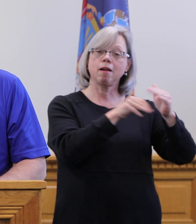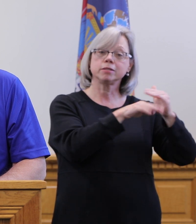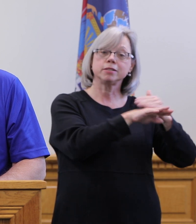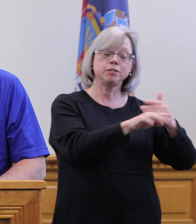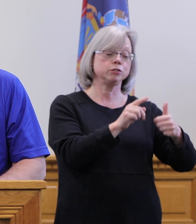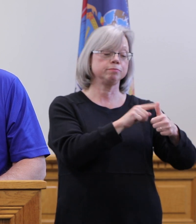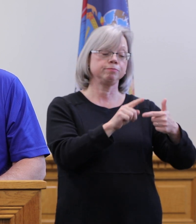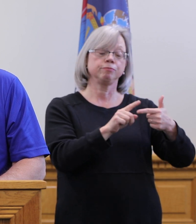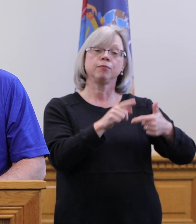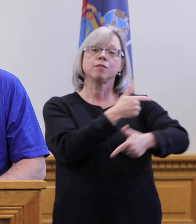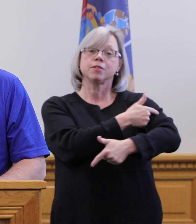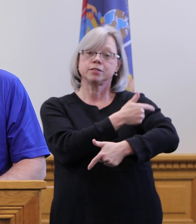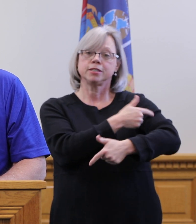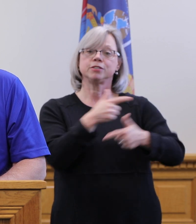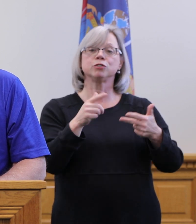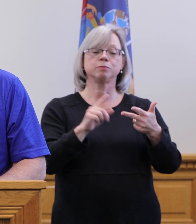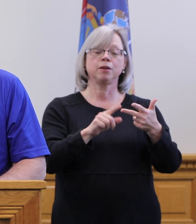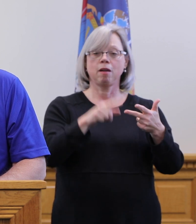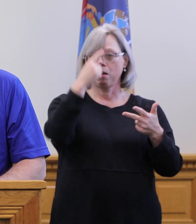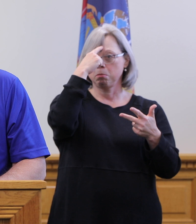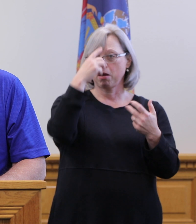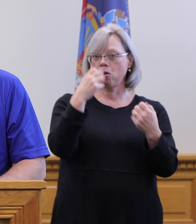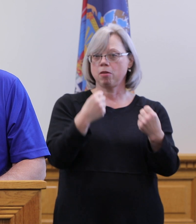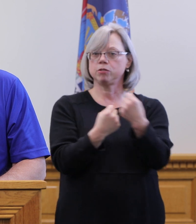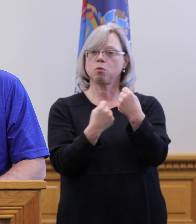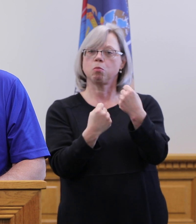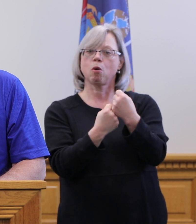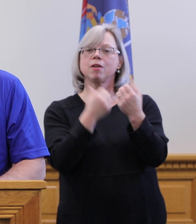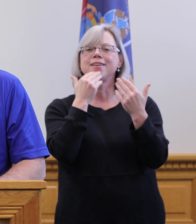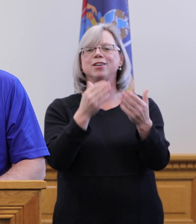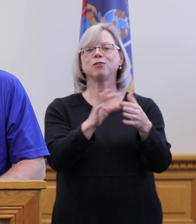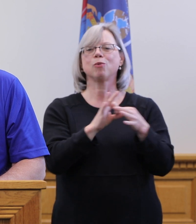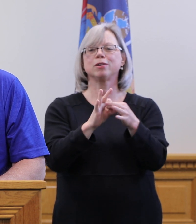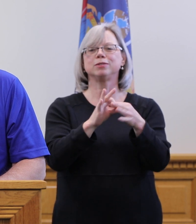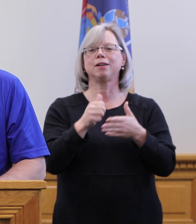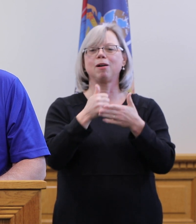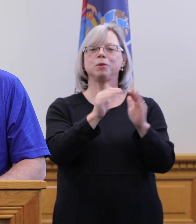health support. Thank you for your cooperation and help in keeping our communities safe.